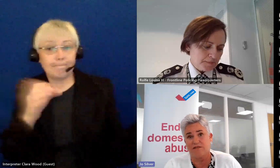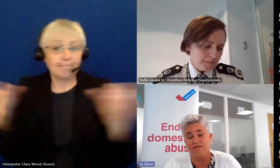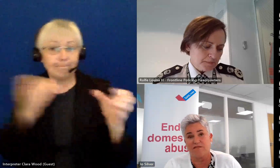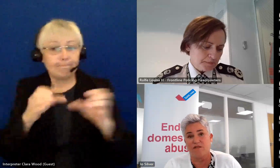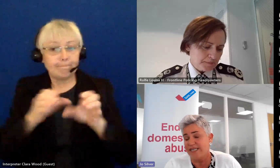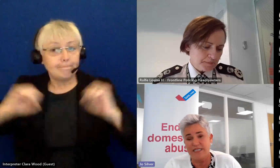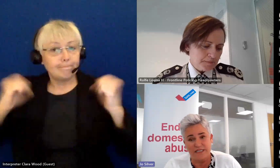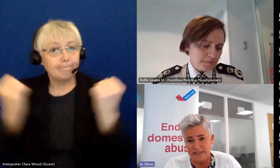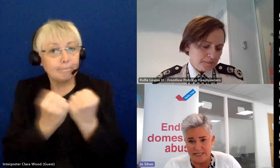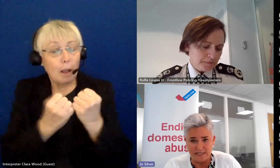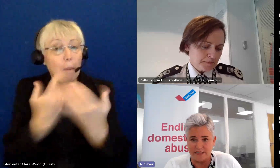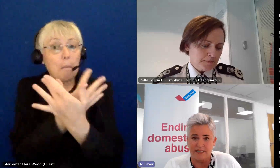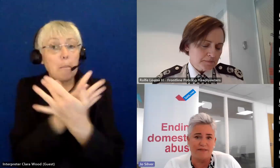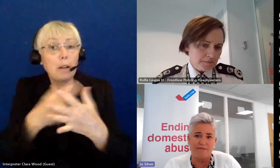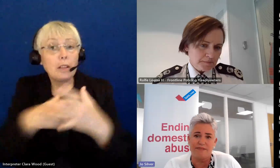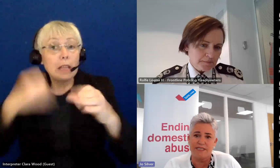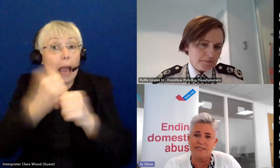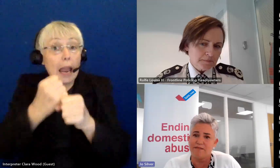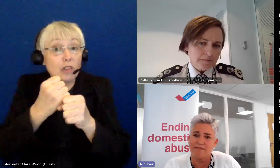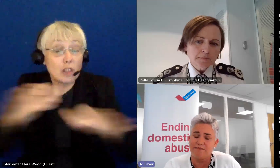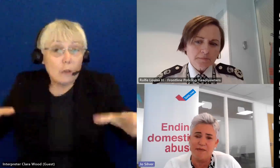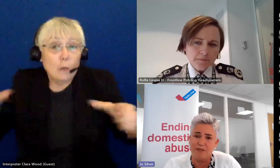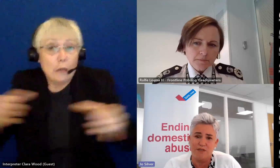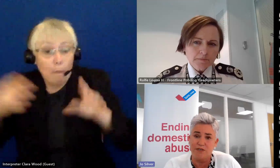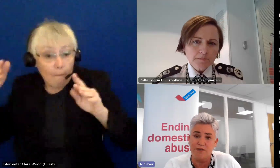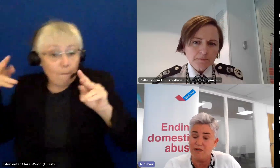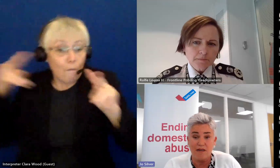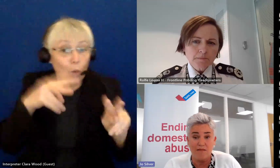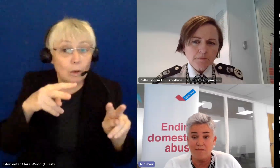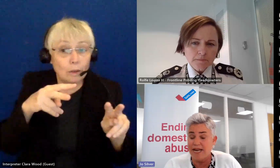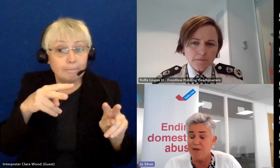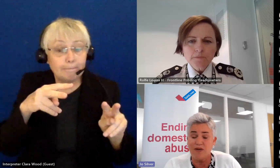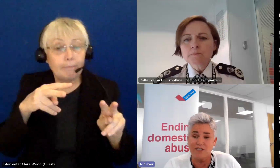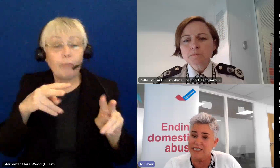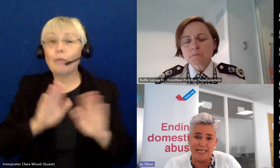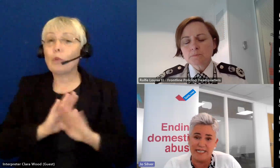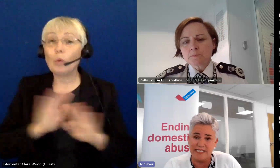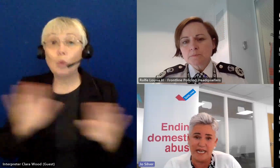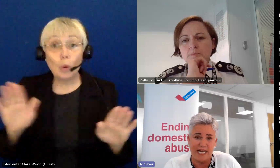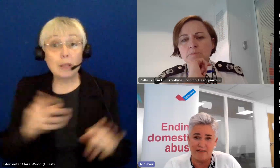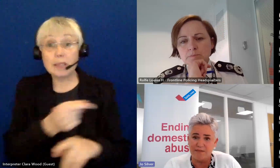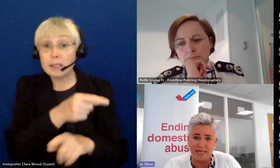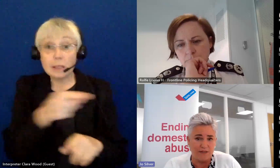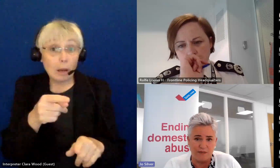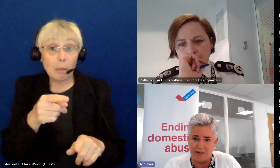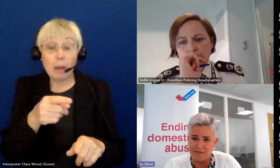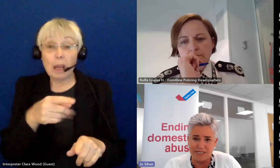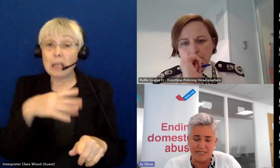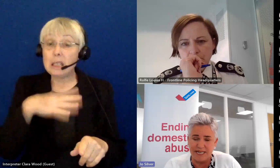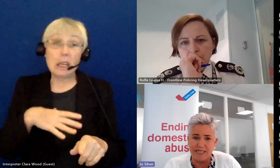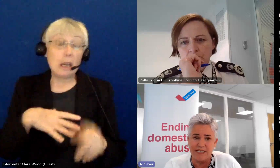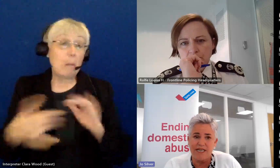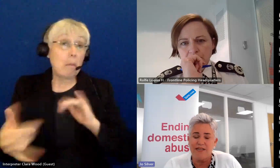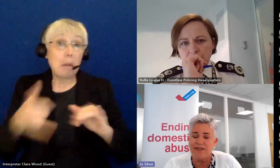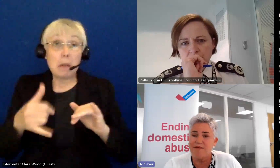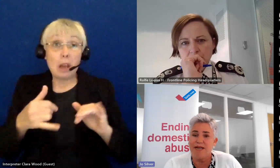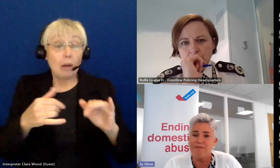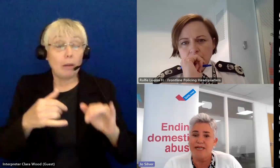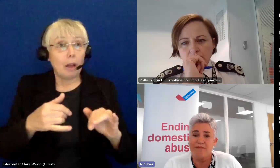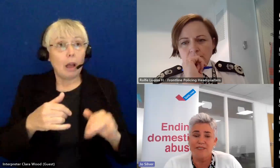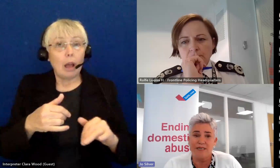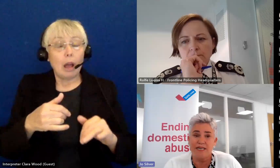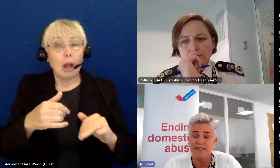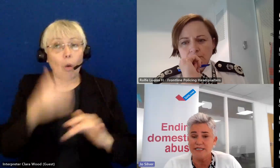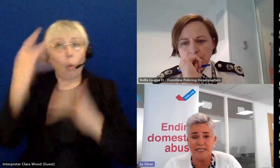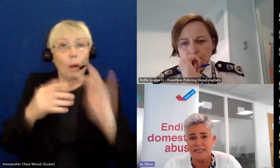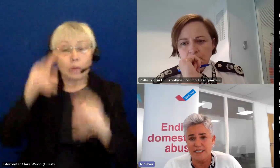is quite insulting to some people who may well just need a helpline or a website. They may